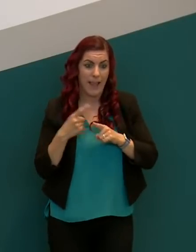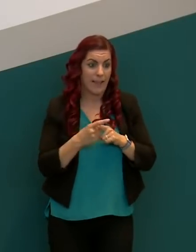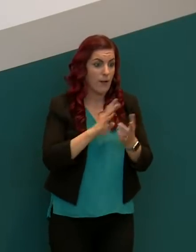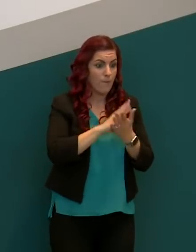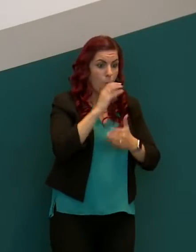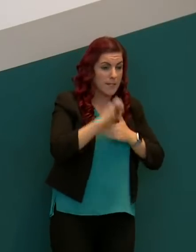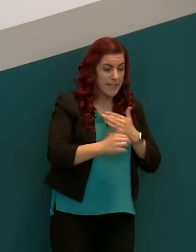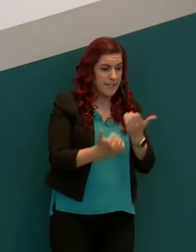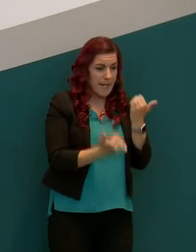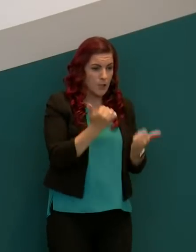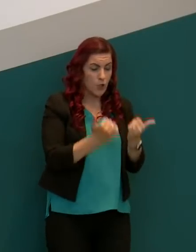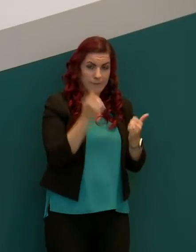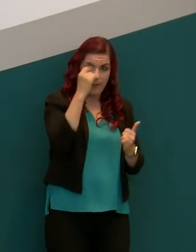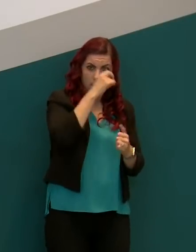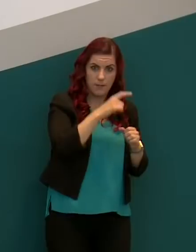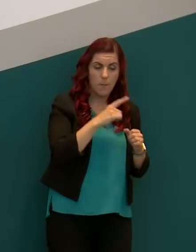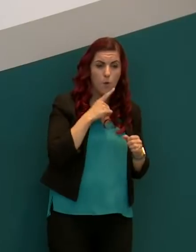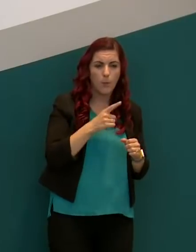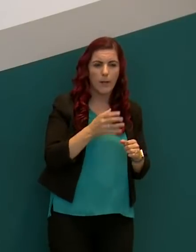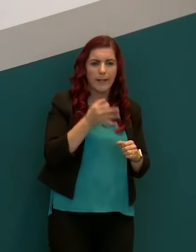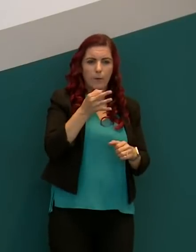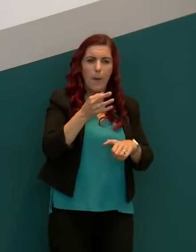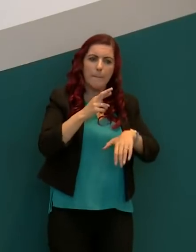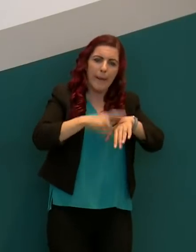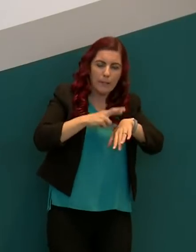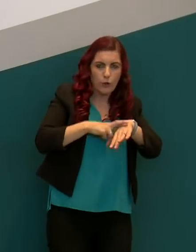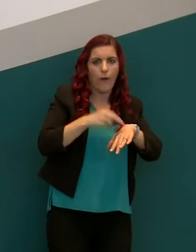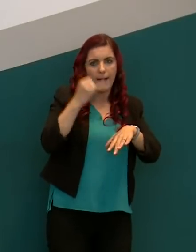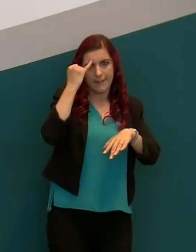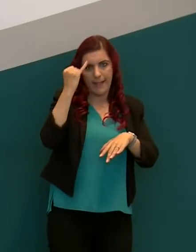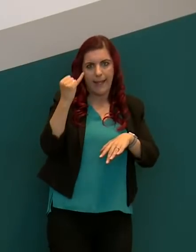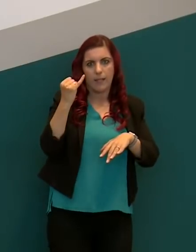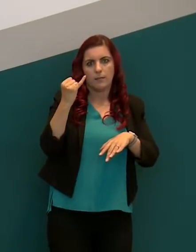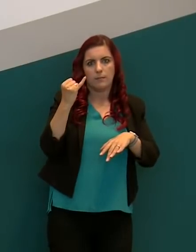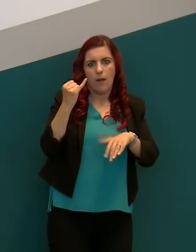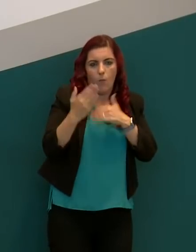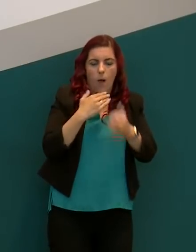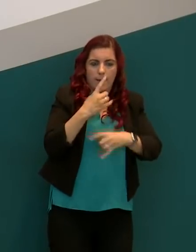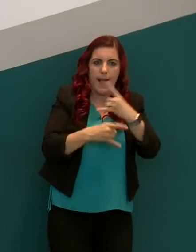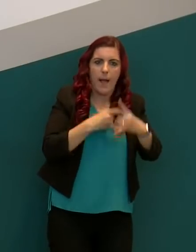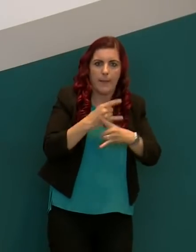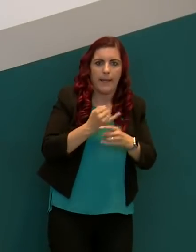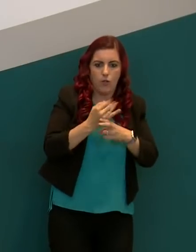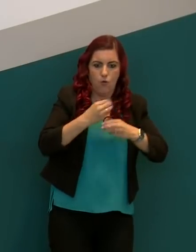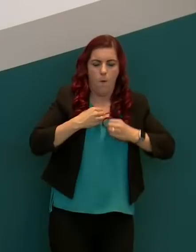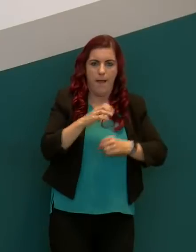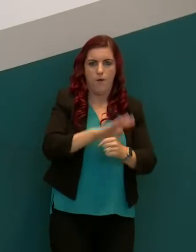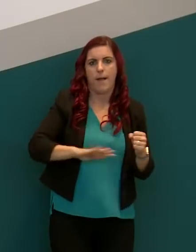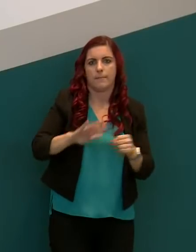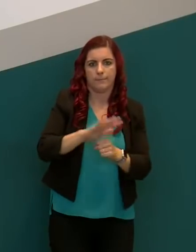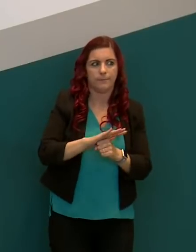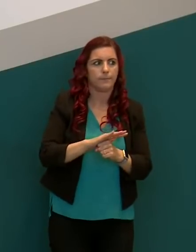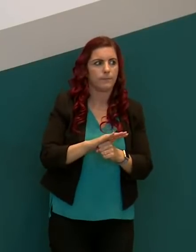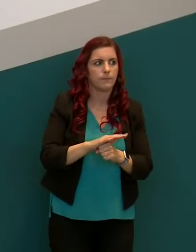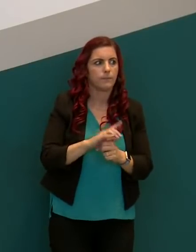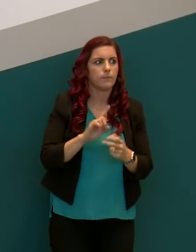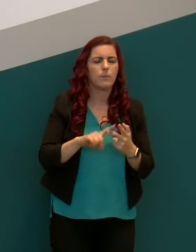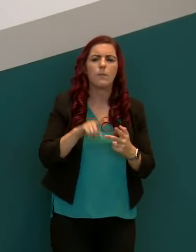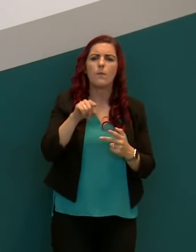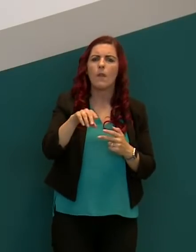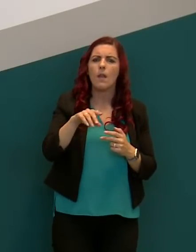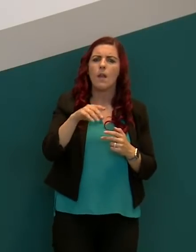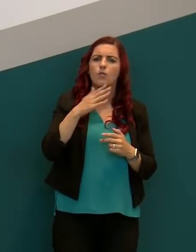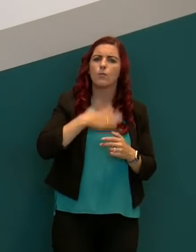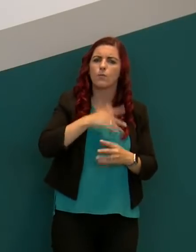as well, but it does give people a better picture of what's happening in their area. Okay. And just in relation